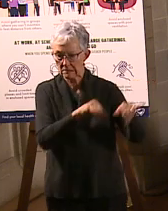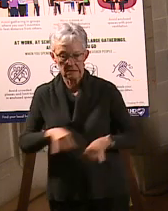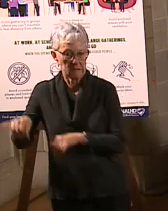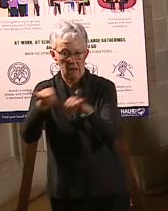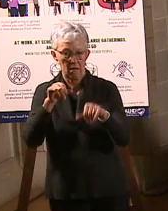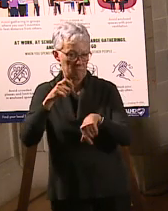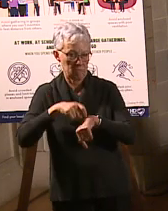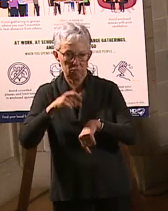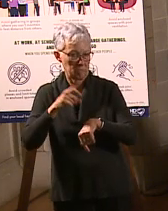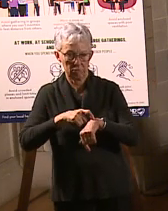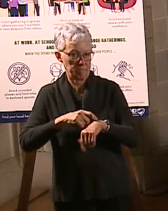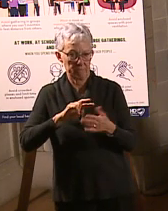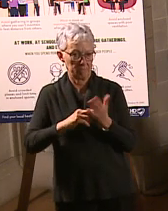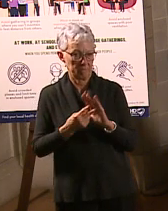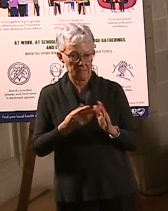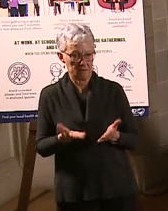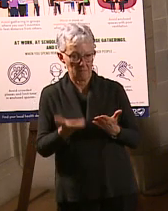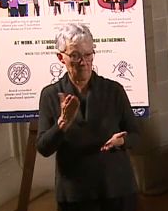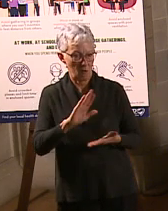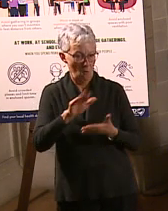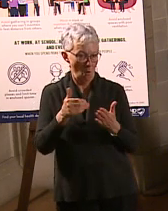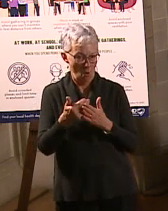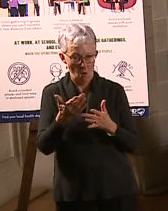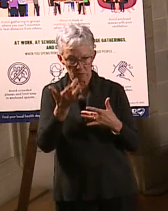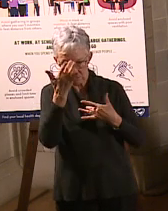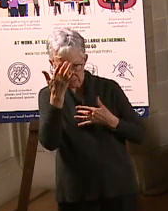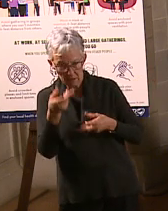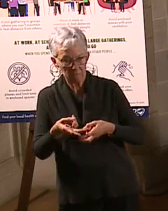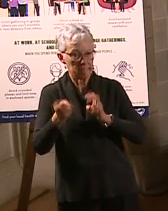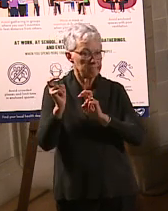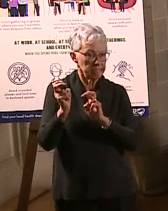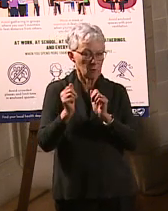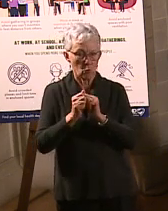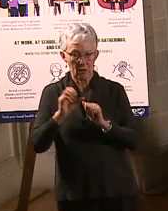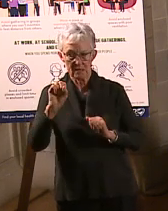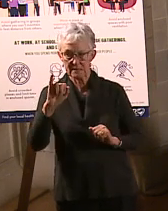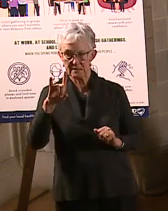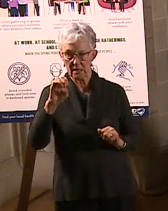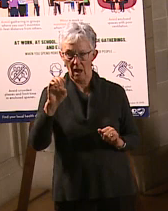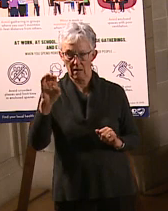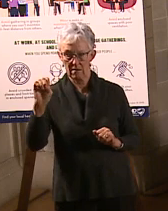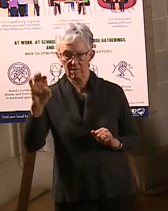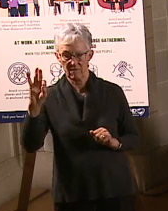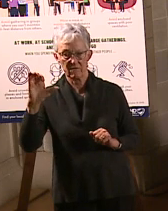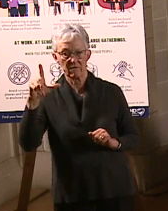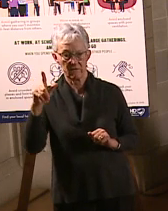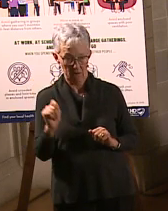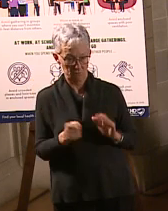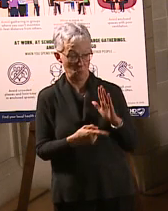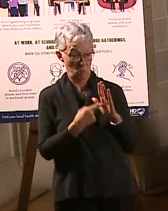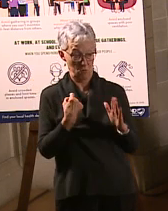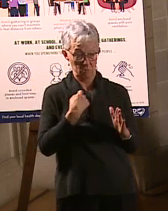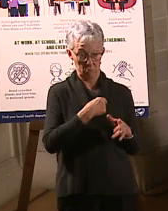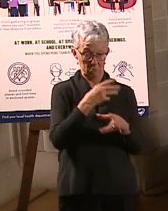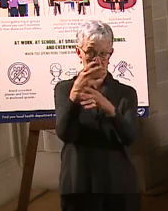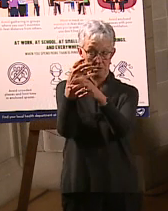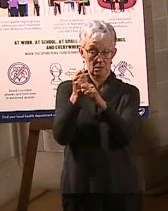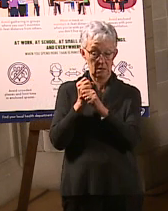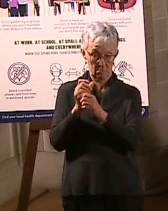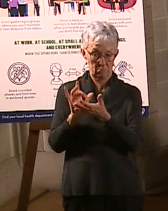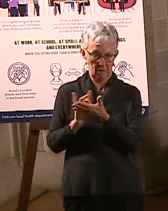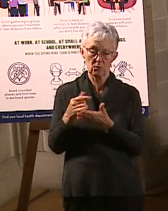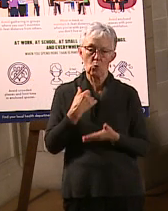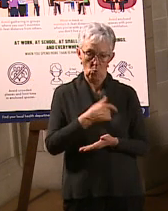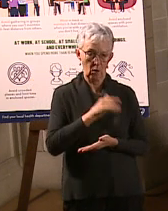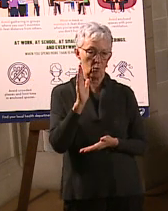and it's just coming to the public health departments, I think you're going to see that this is going to go very rapidly. If we have the vaccines, we will put more vaccines out